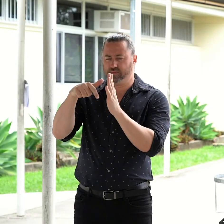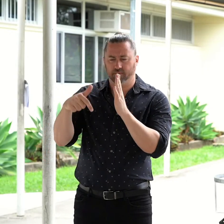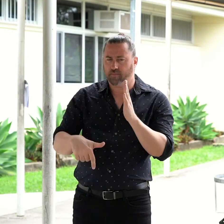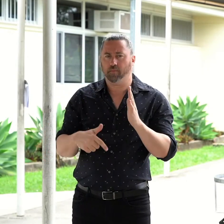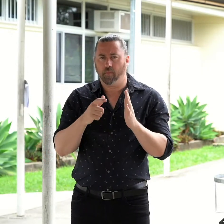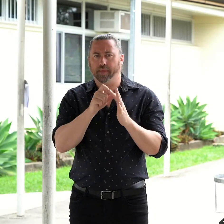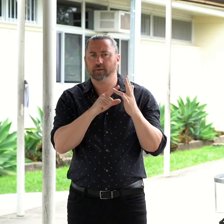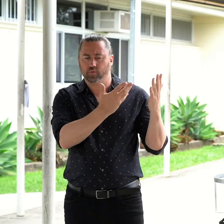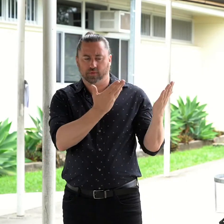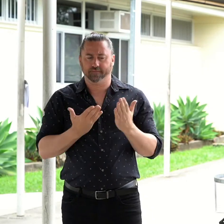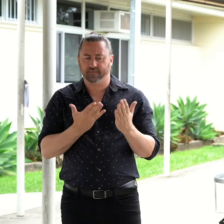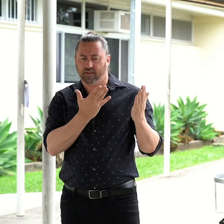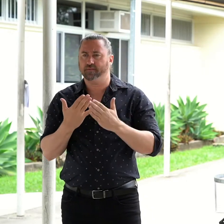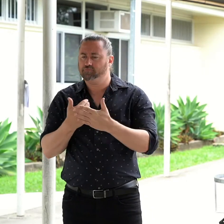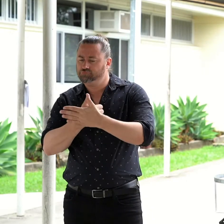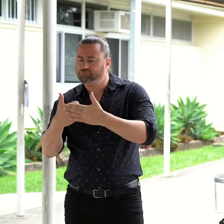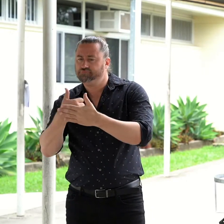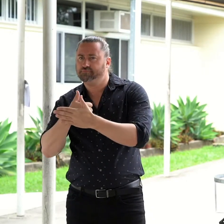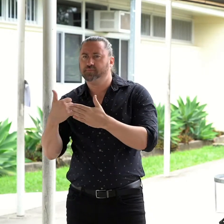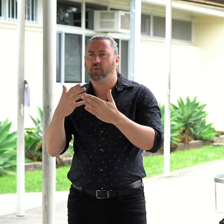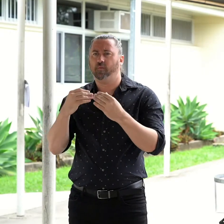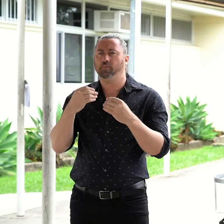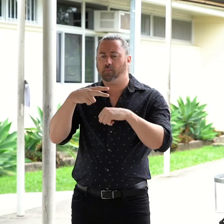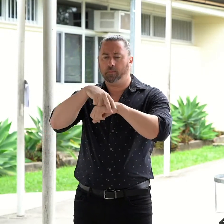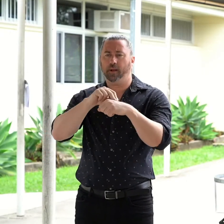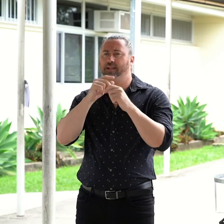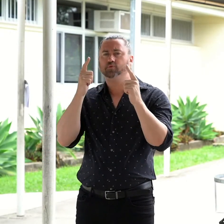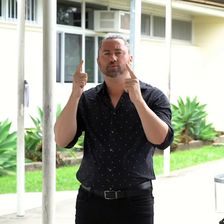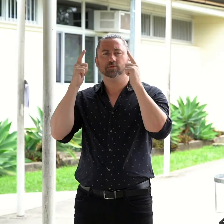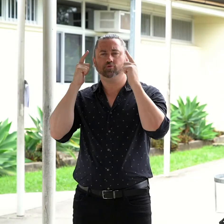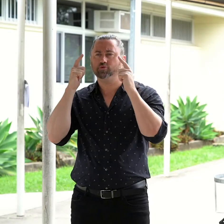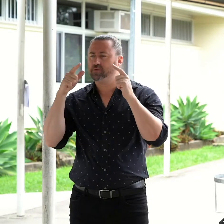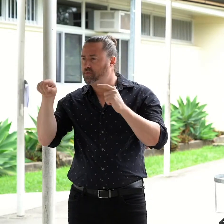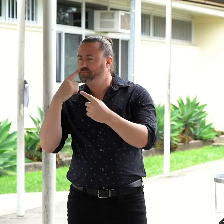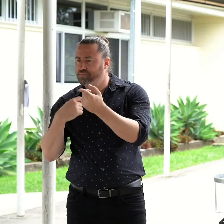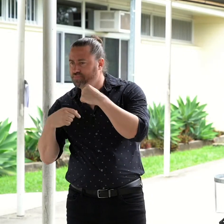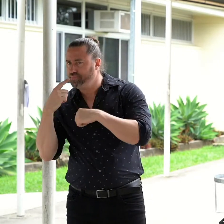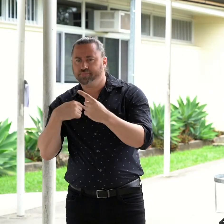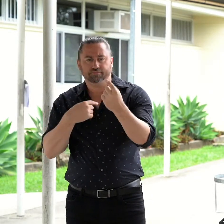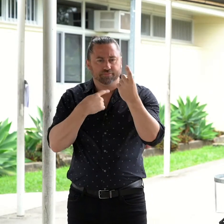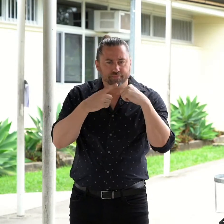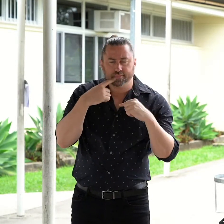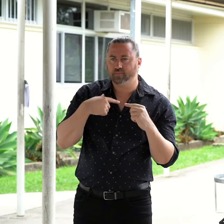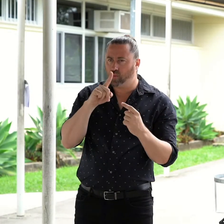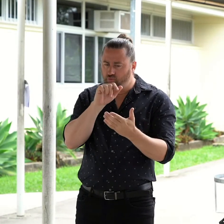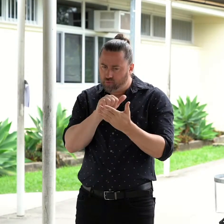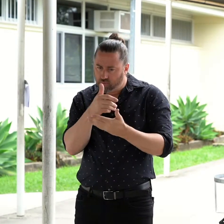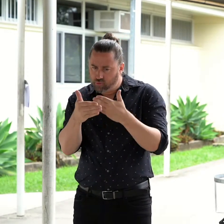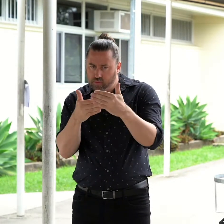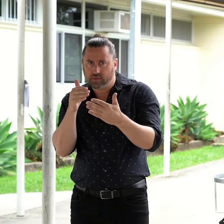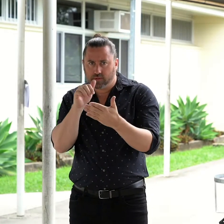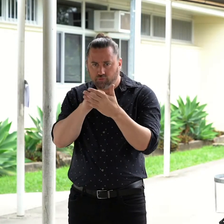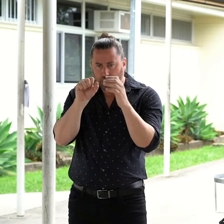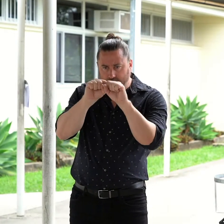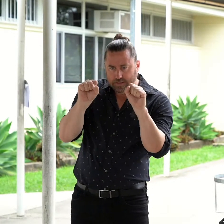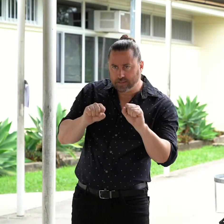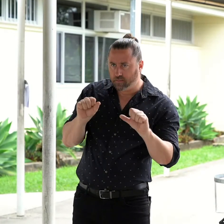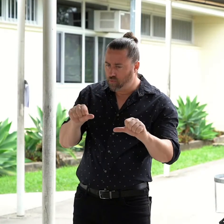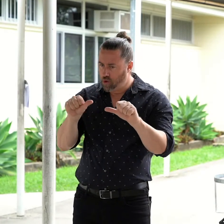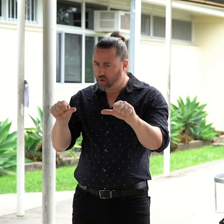briefings very regularly from the Commissioner as well as others around processes that we've got in place, but I also